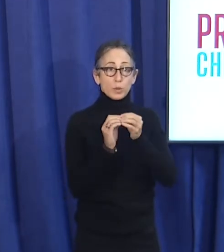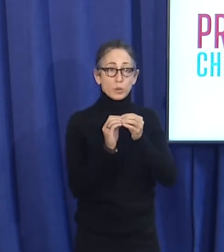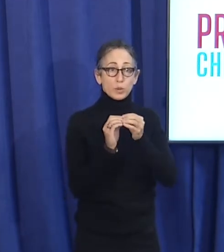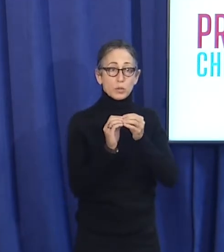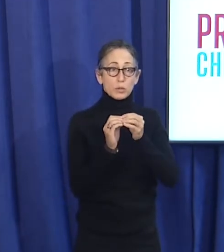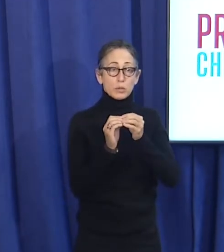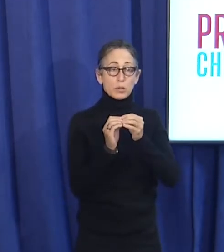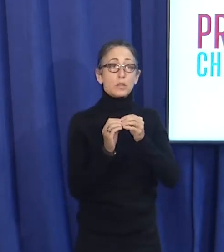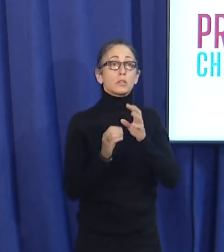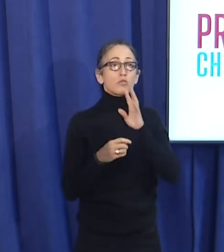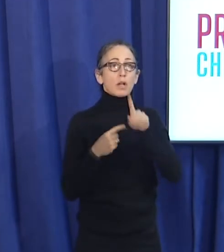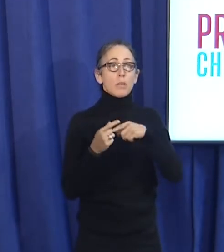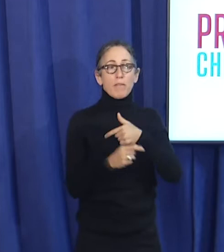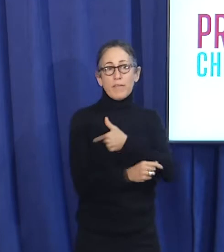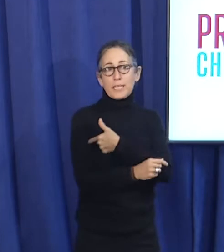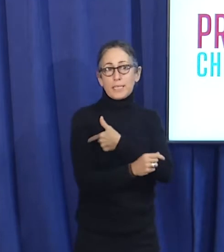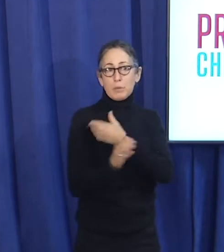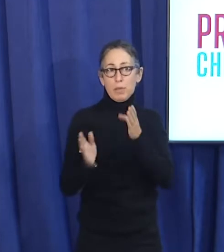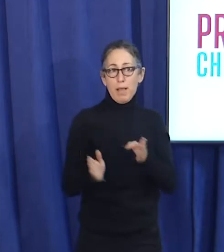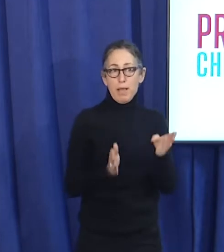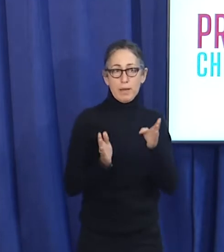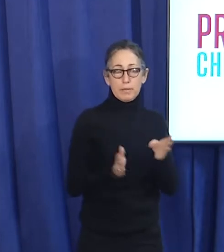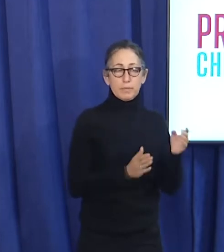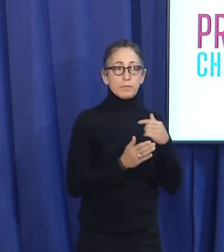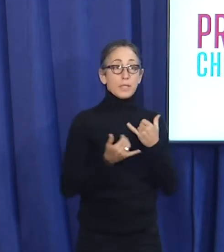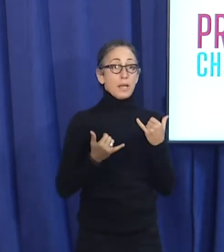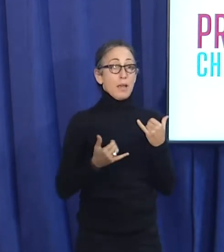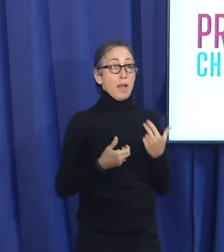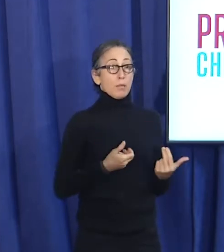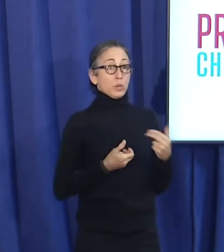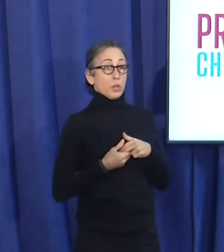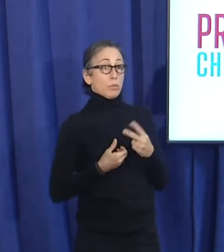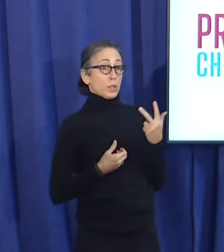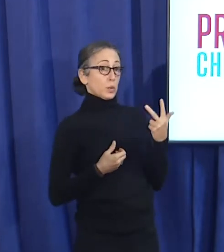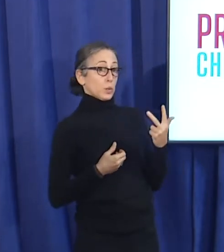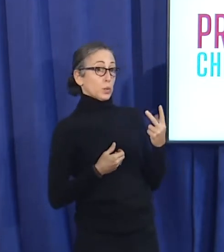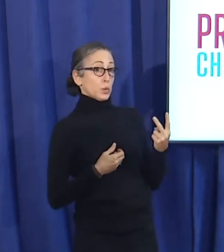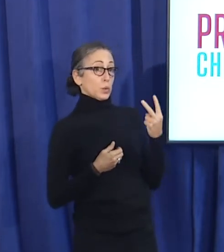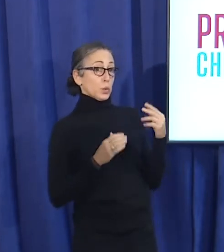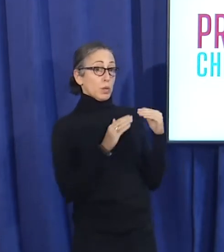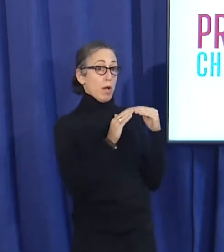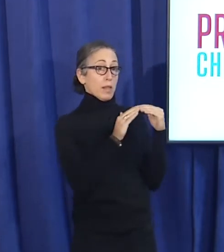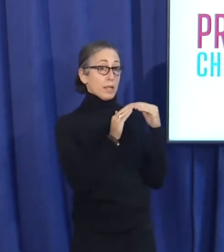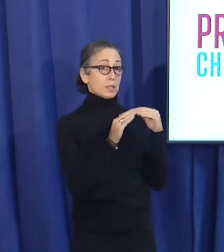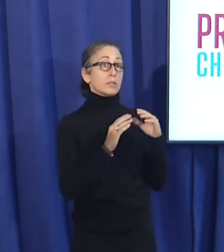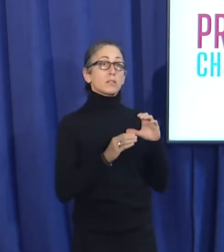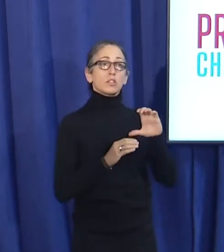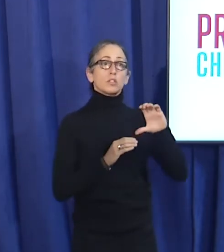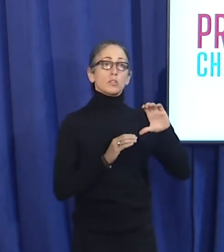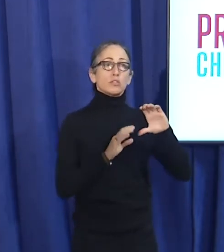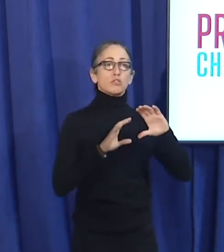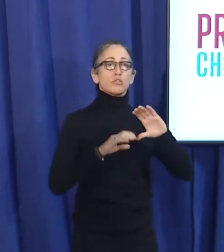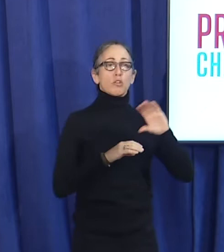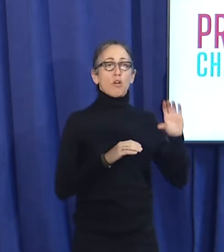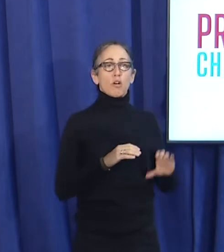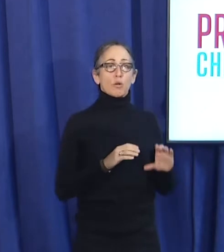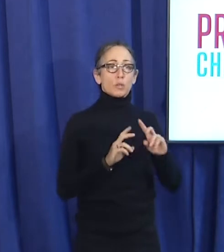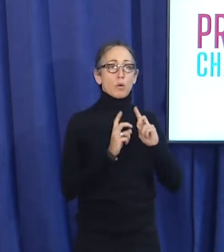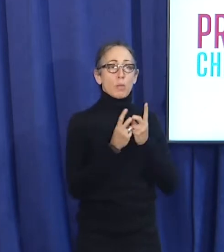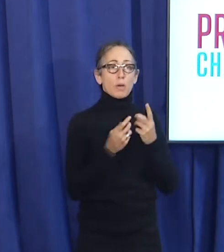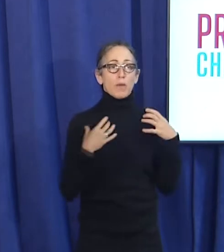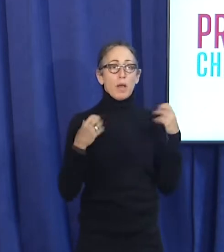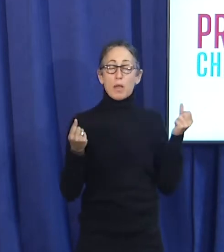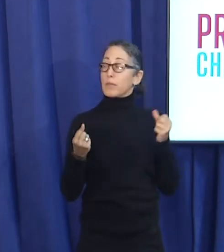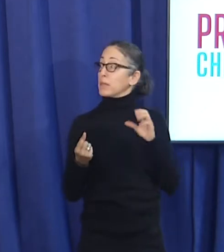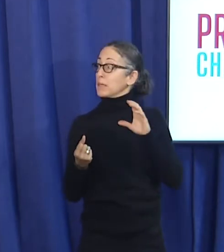more about our vaccine planning. I am joined today by two colleagues from the Chicago Department of Public Health. This is Candace Robinson,